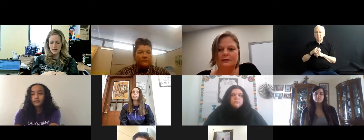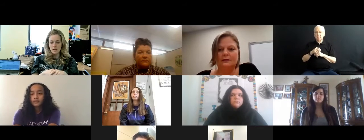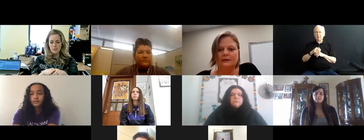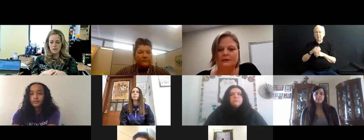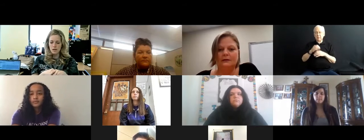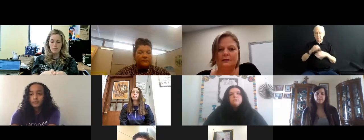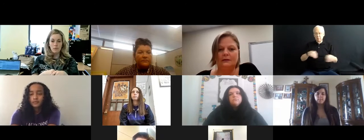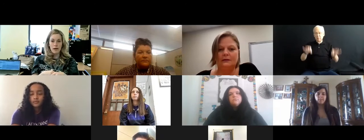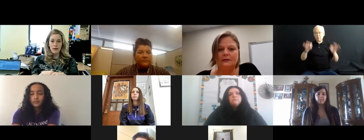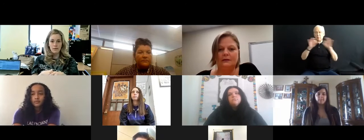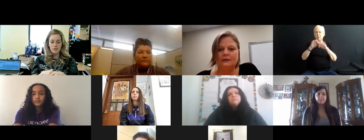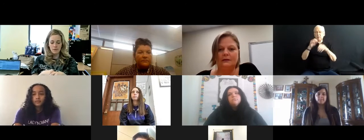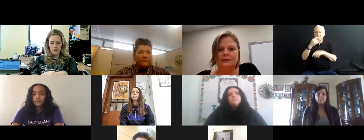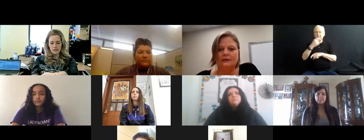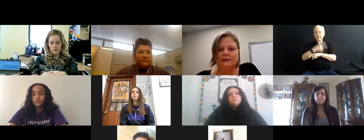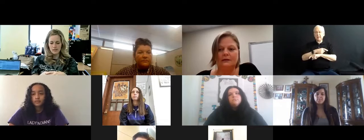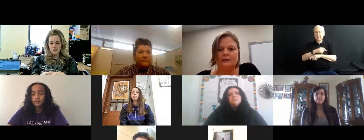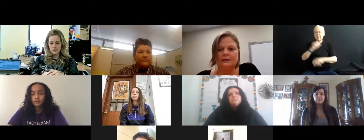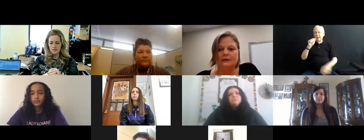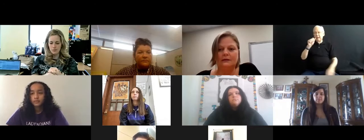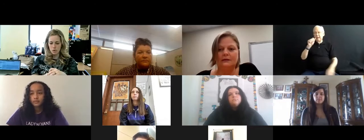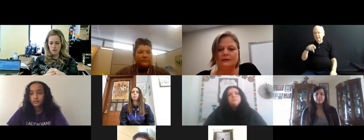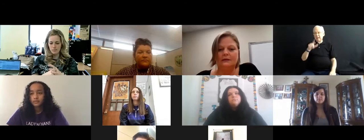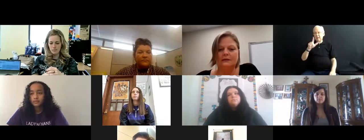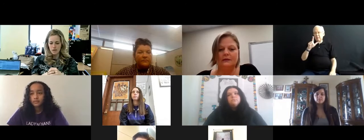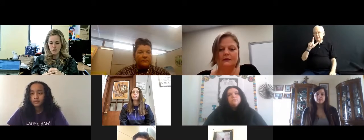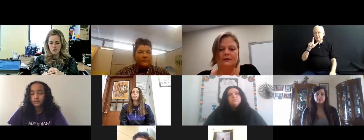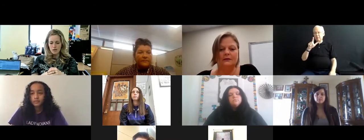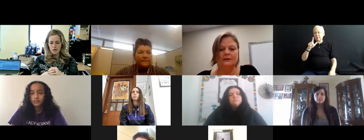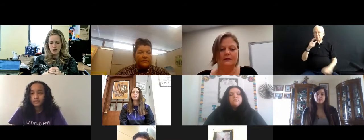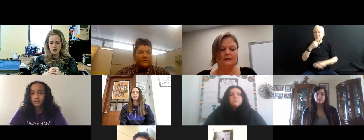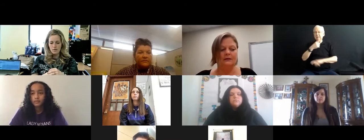date, which is April 8th, 1864.